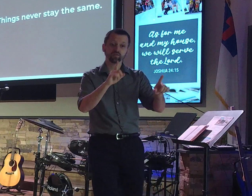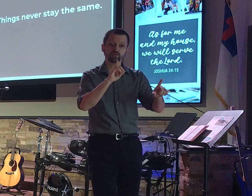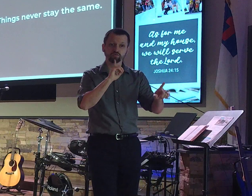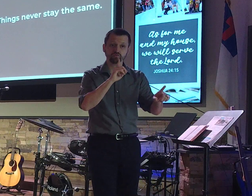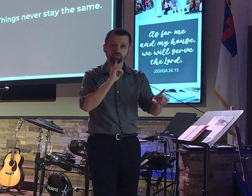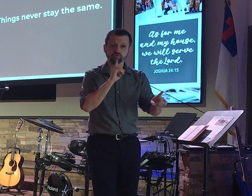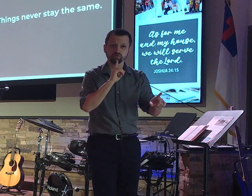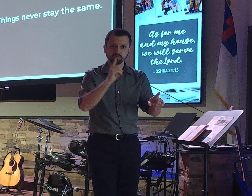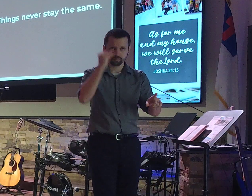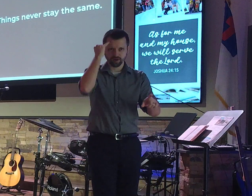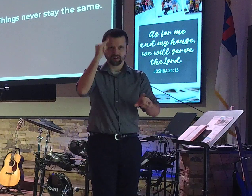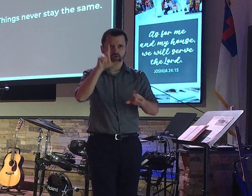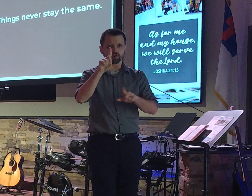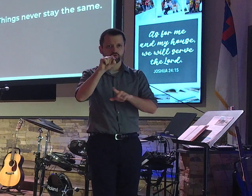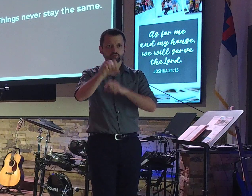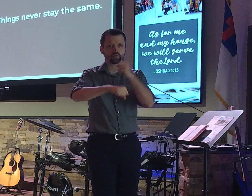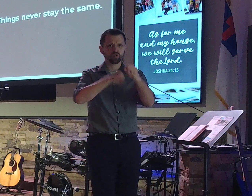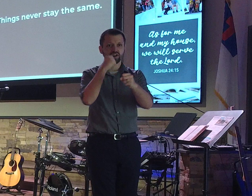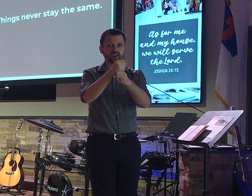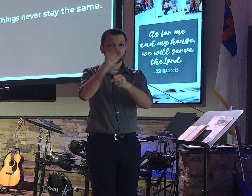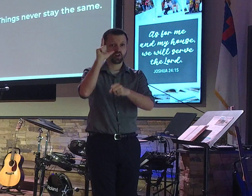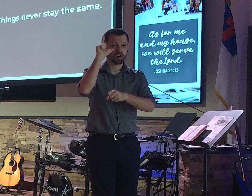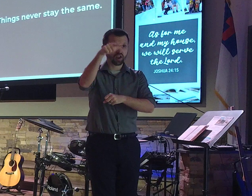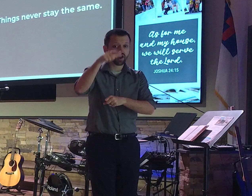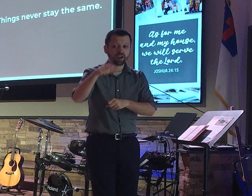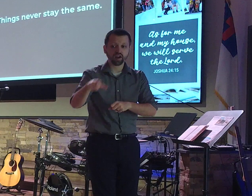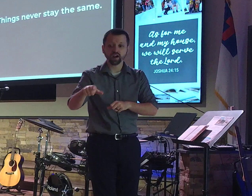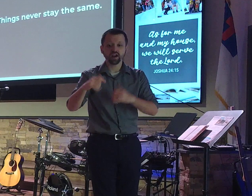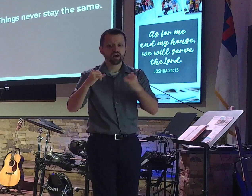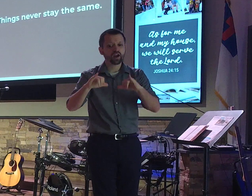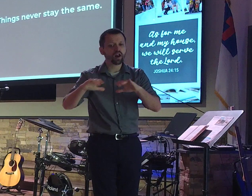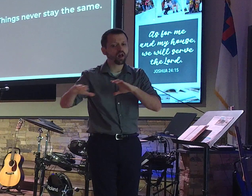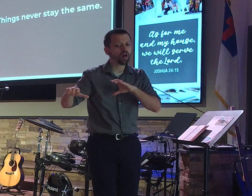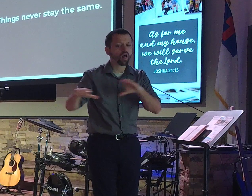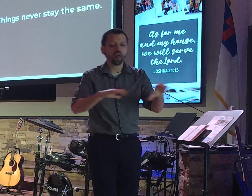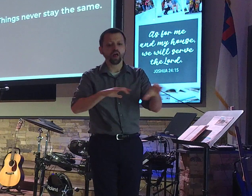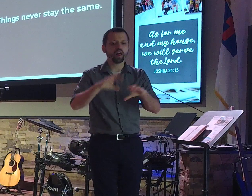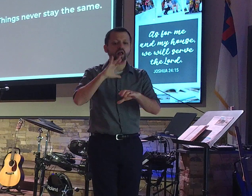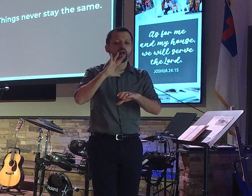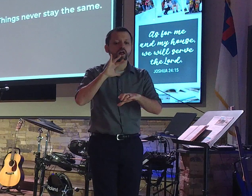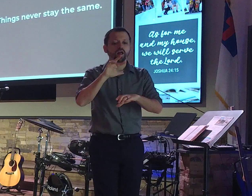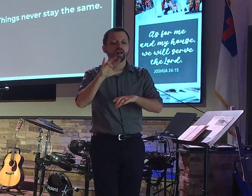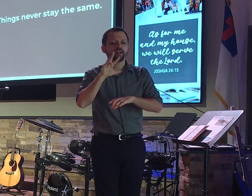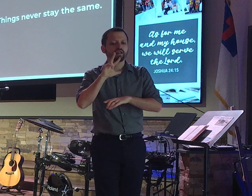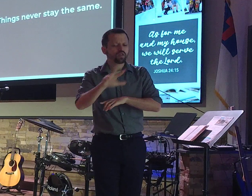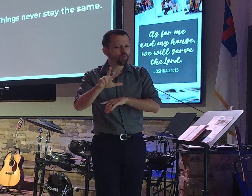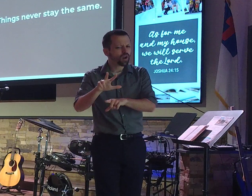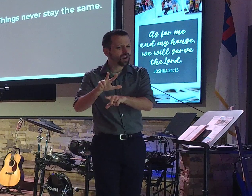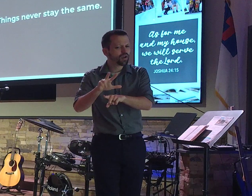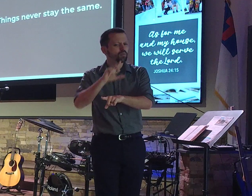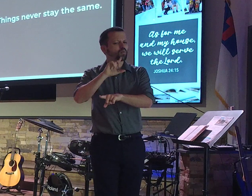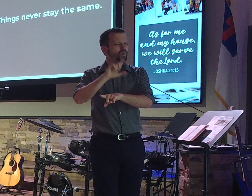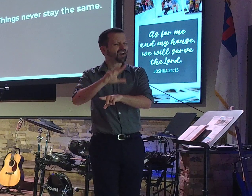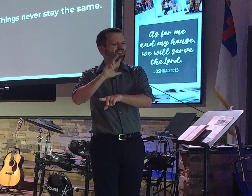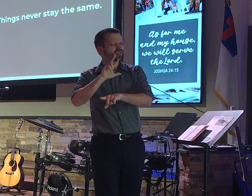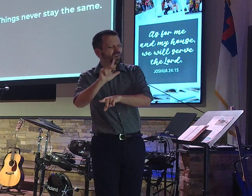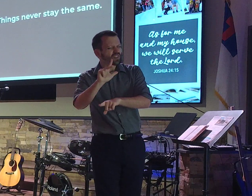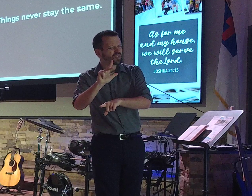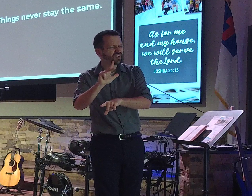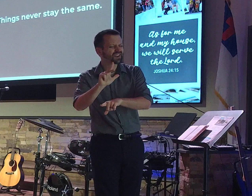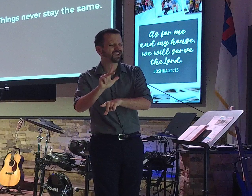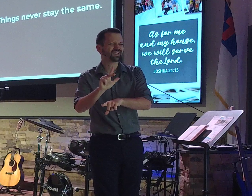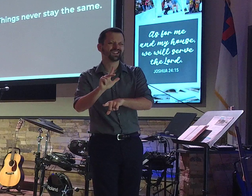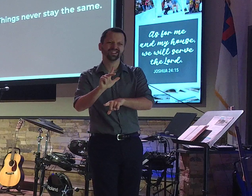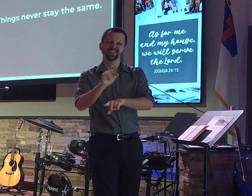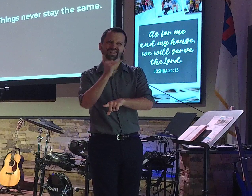if 20 years from now he's still acting and talking like a three-year-old, we're concerned, amen? You